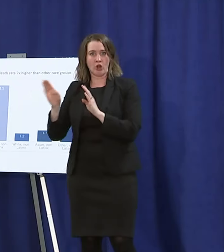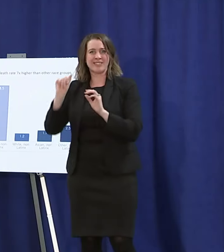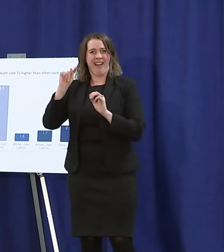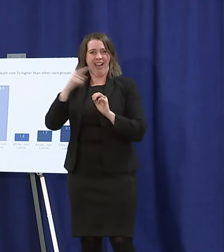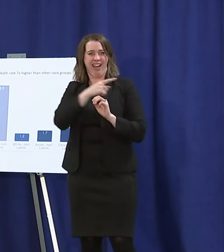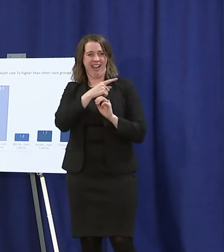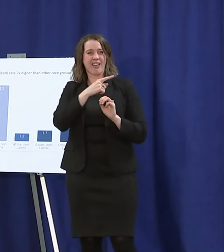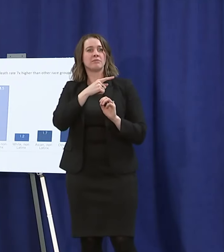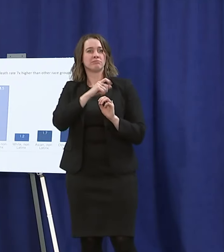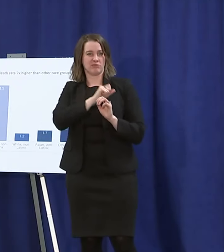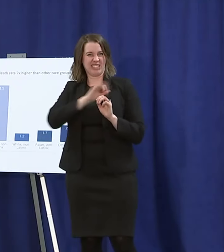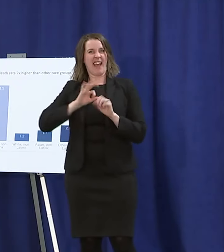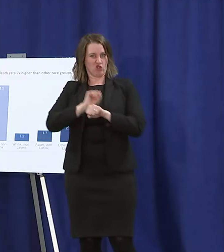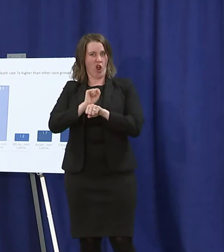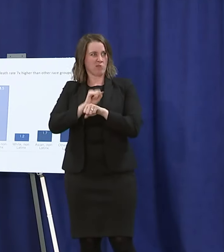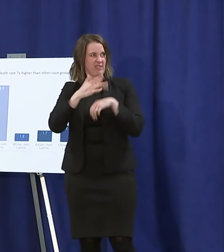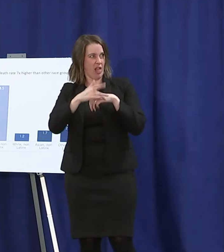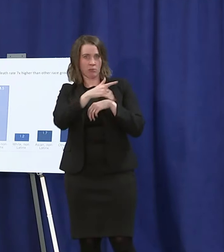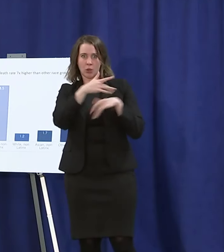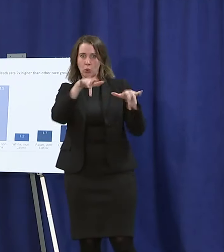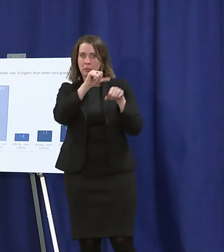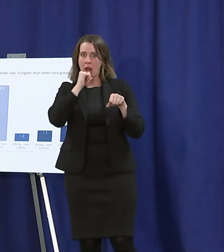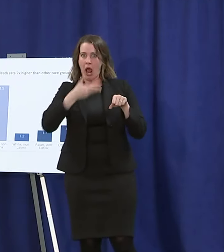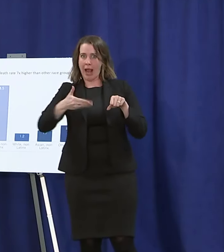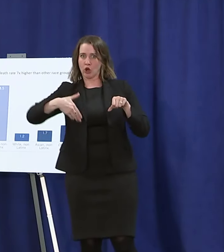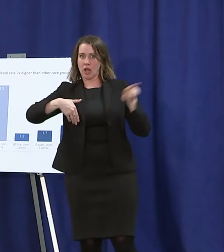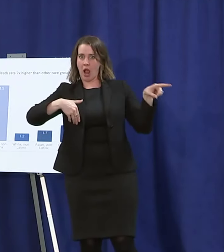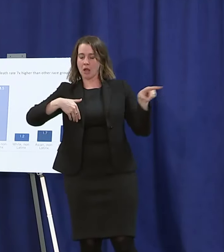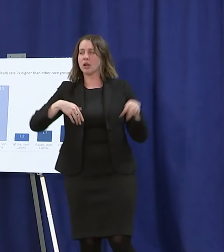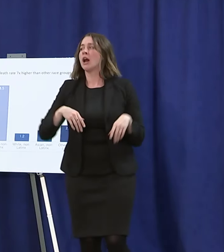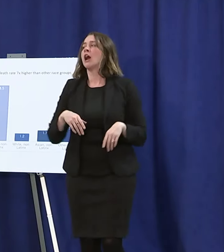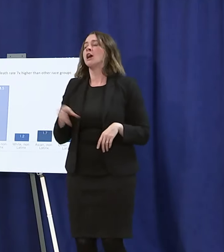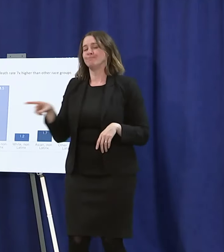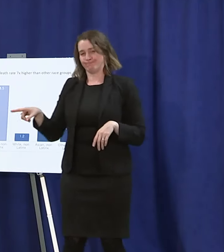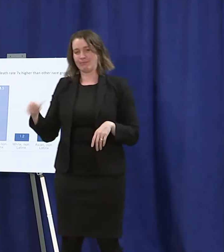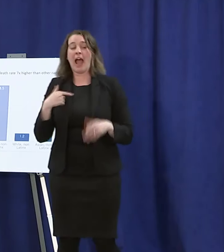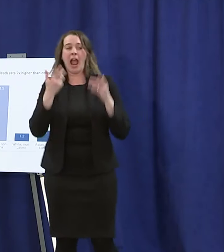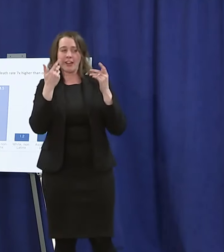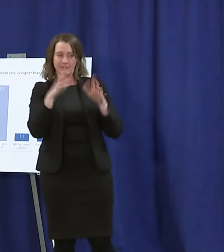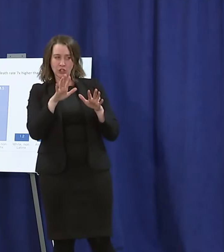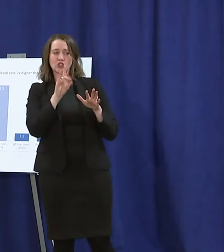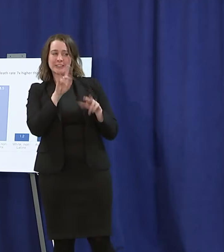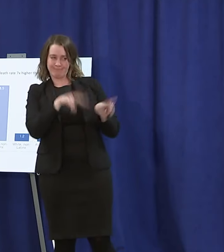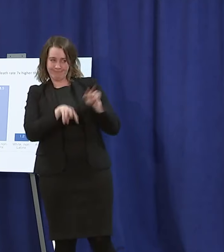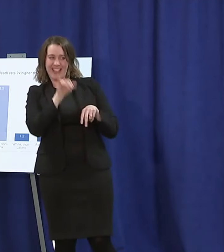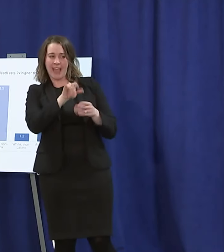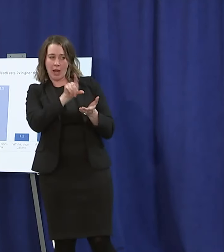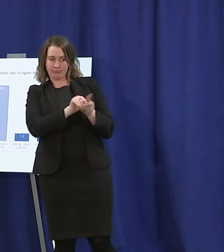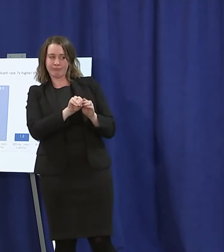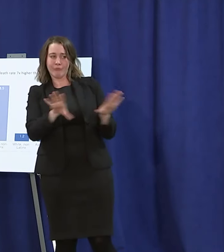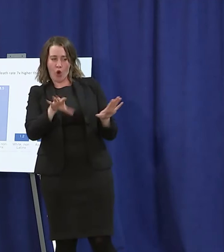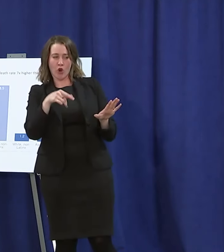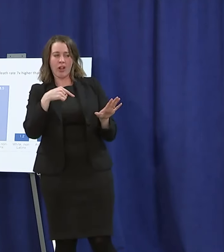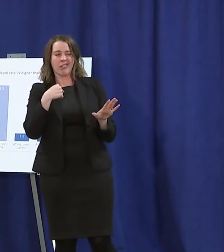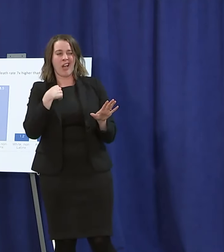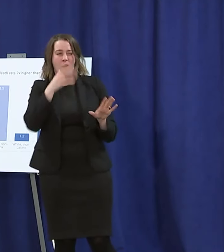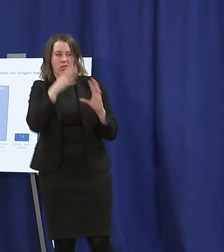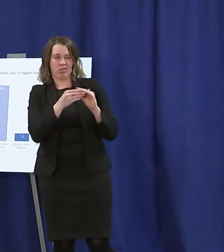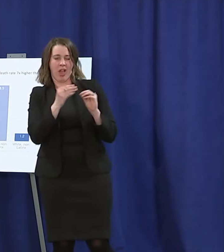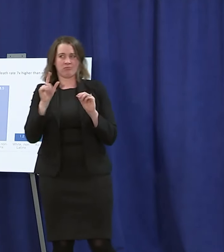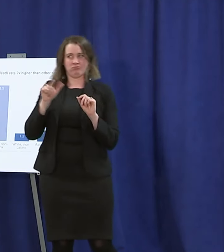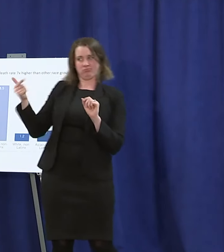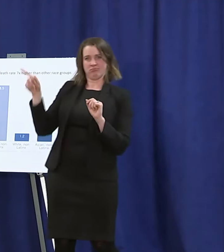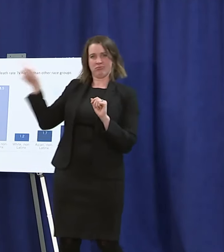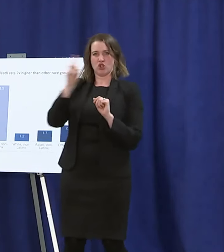article, and unfortunately, there are a number of things that it didn't report, and I'll let Dr. Artie pick them up. What